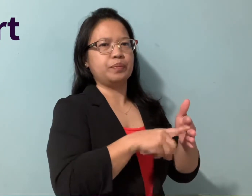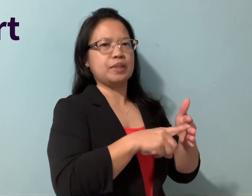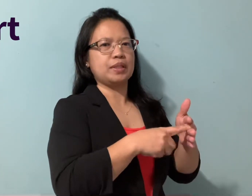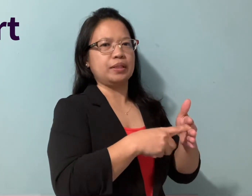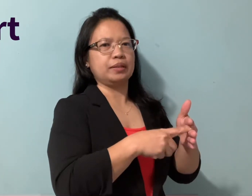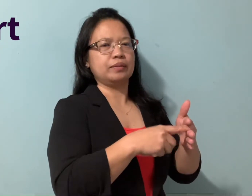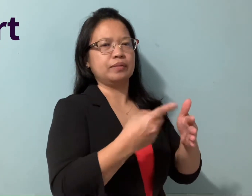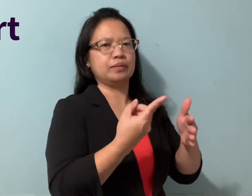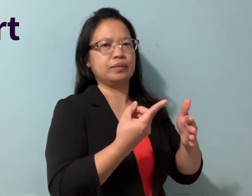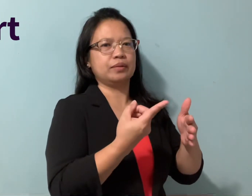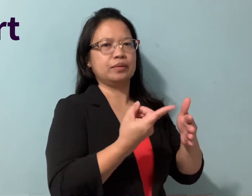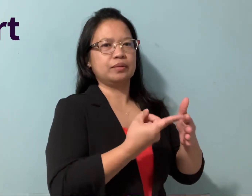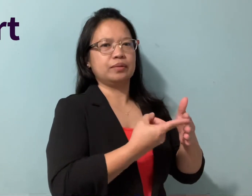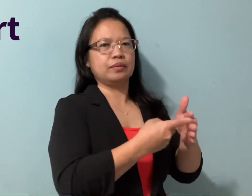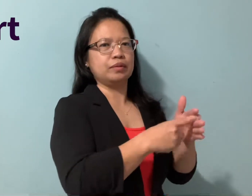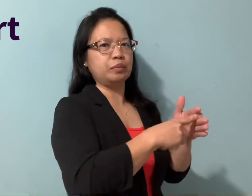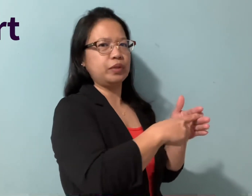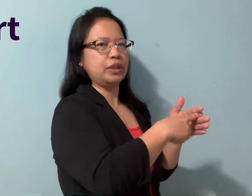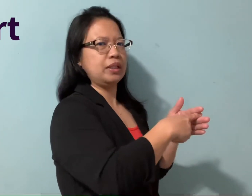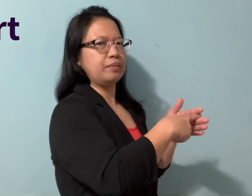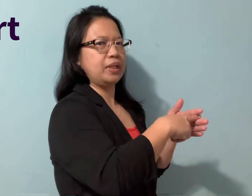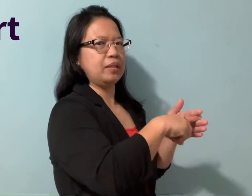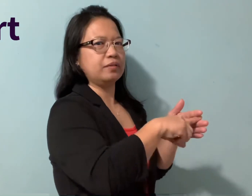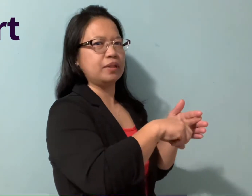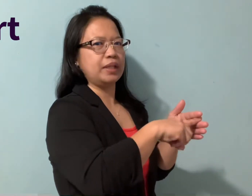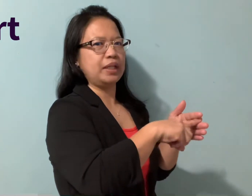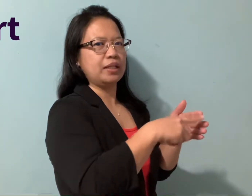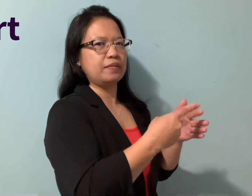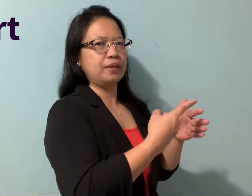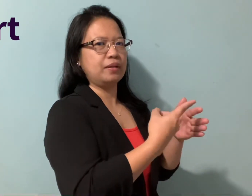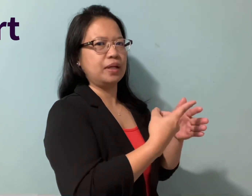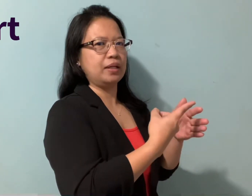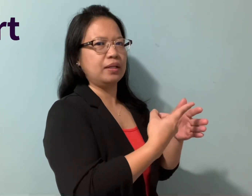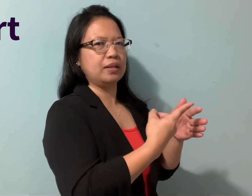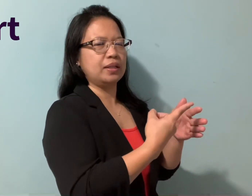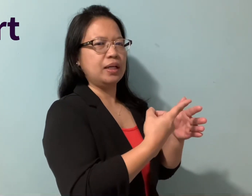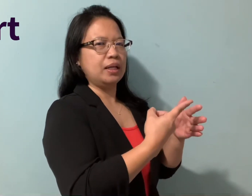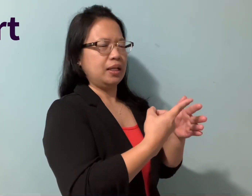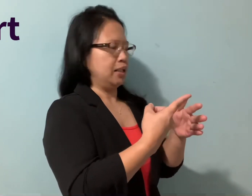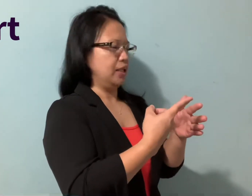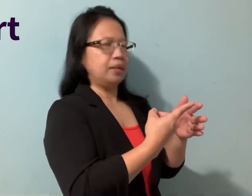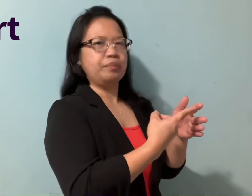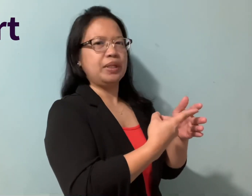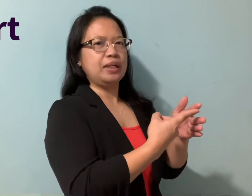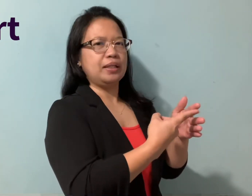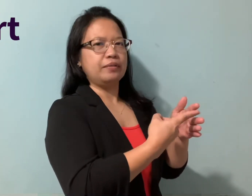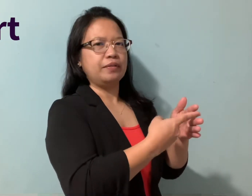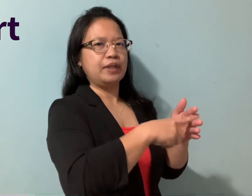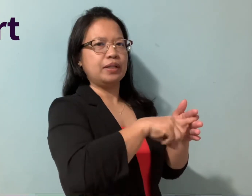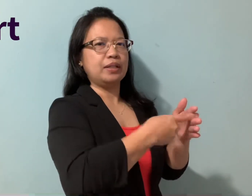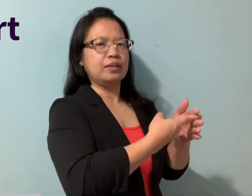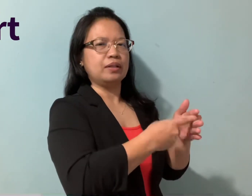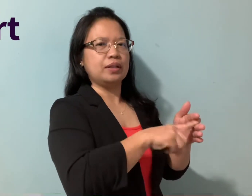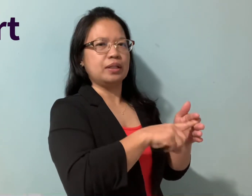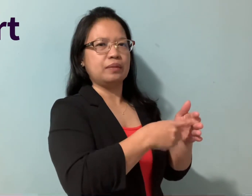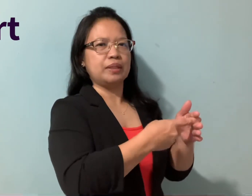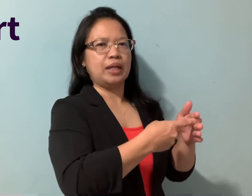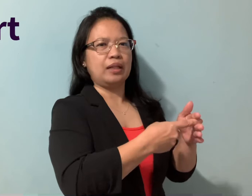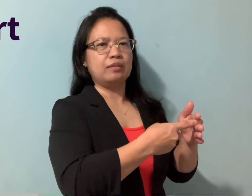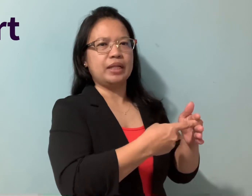Start. We'll put it in the middle of our index finger and the middle finger on our non-dominant